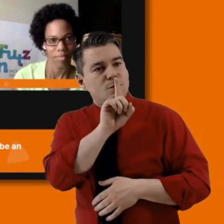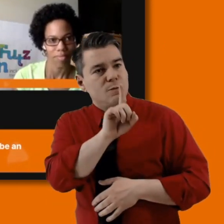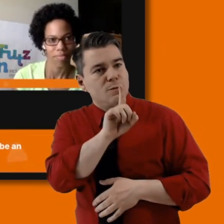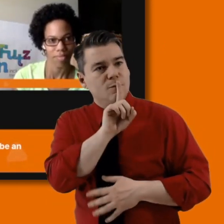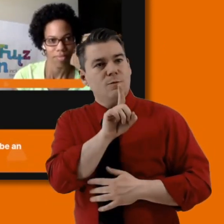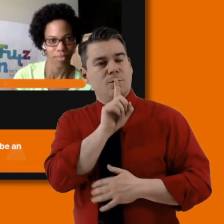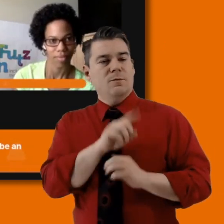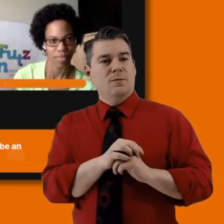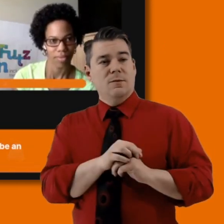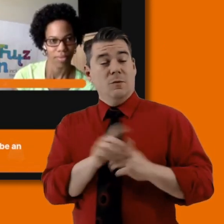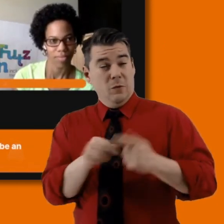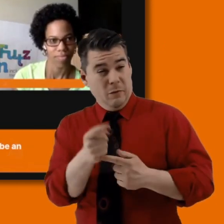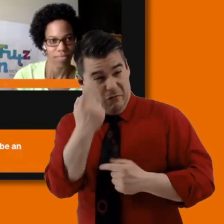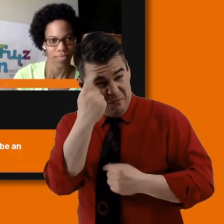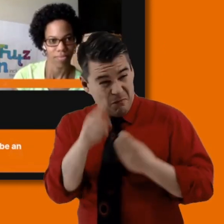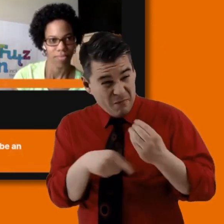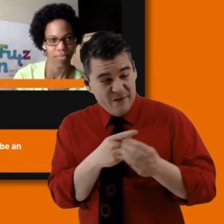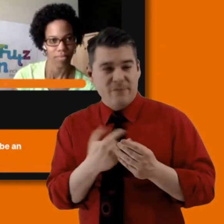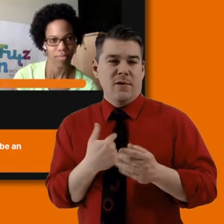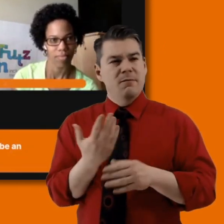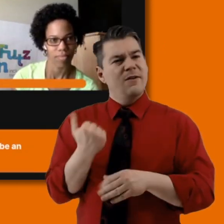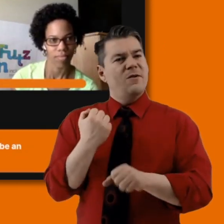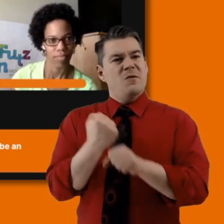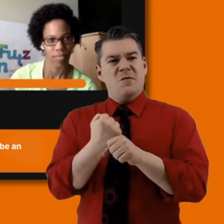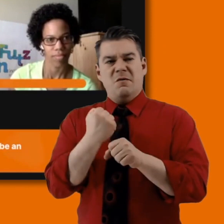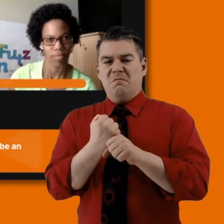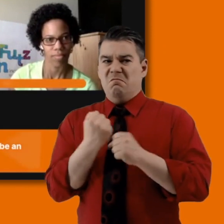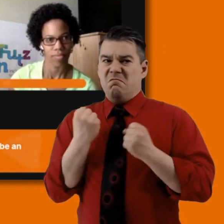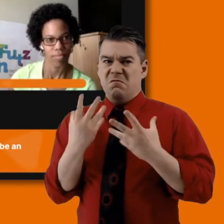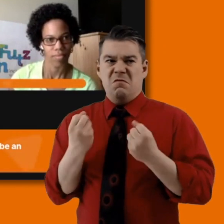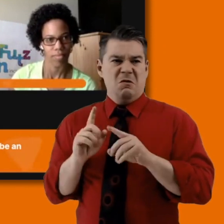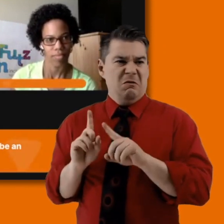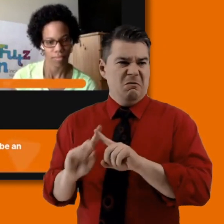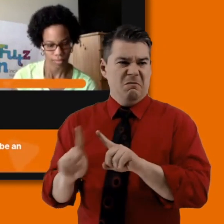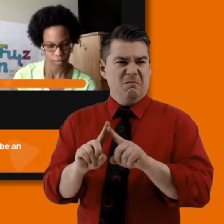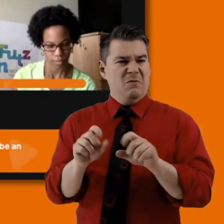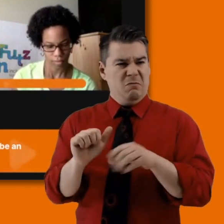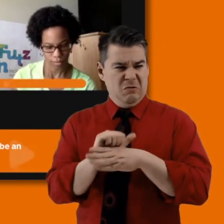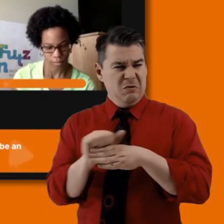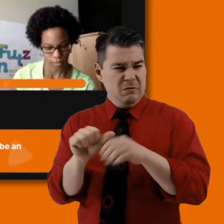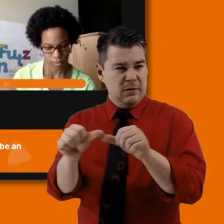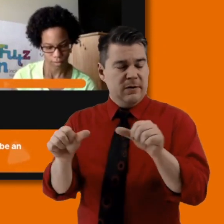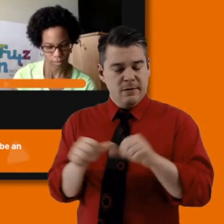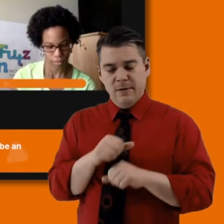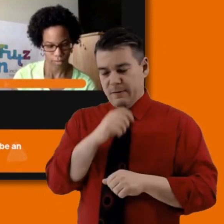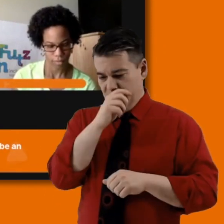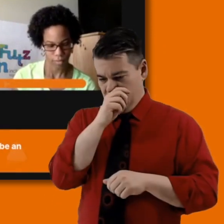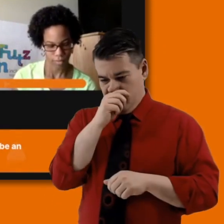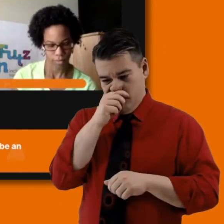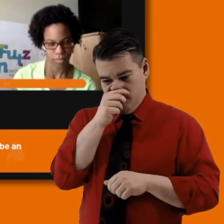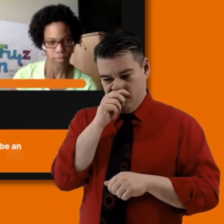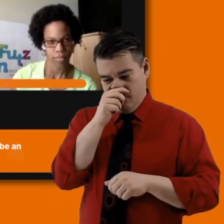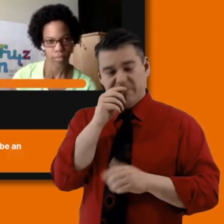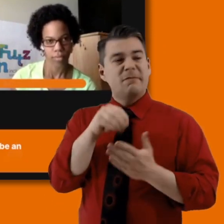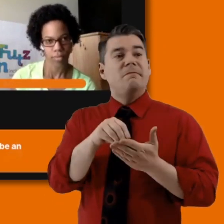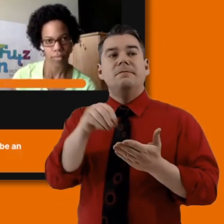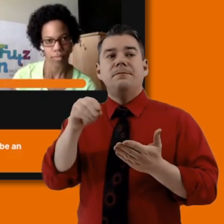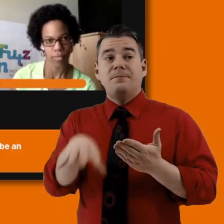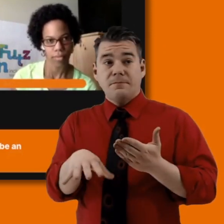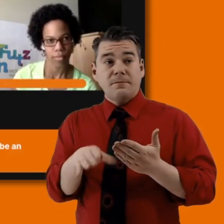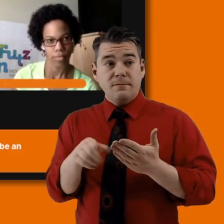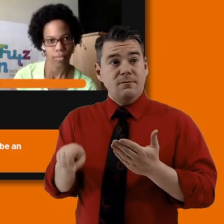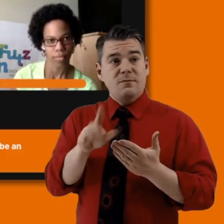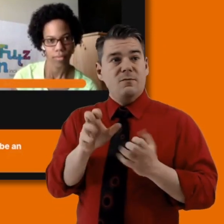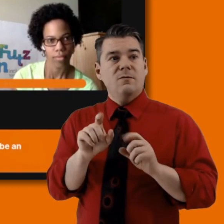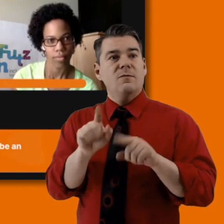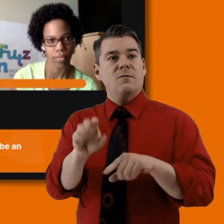that when you think about it, I mean, I've worked in many, many different practice areas, and, students, they'll want to